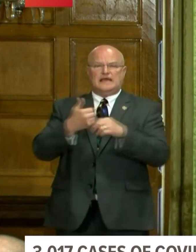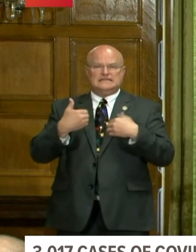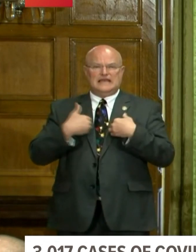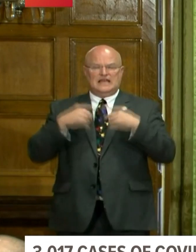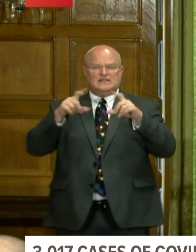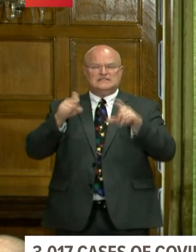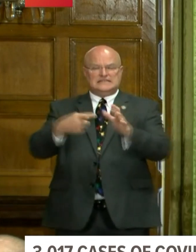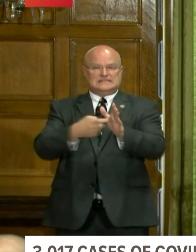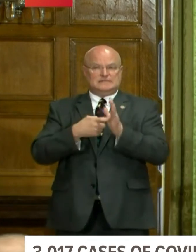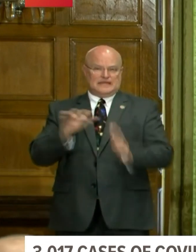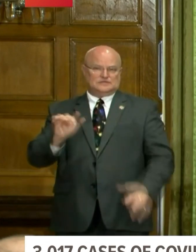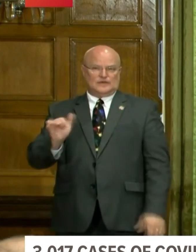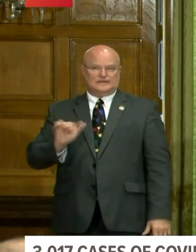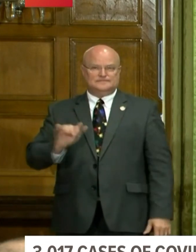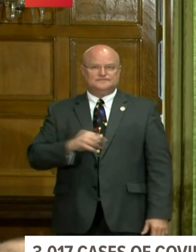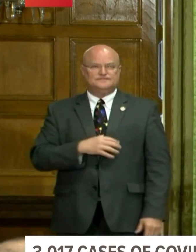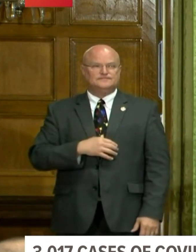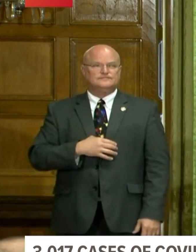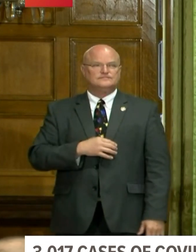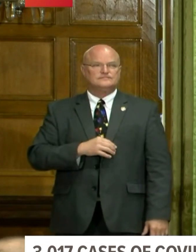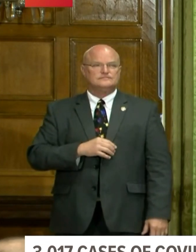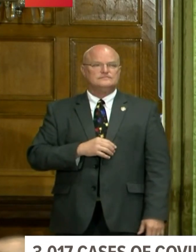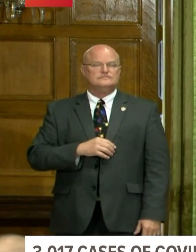on testing demand as well.